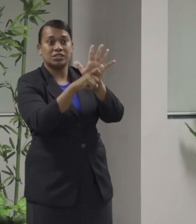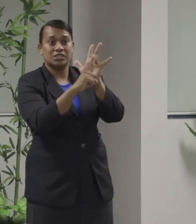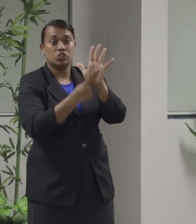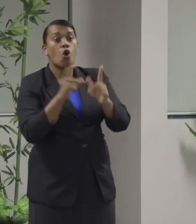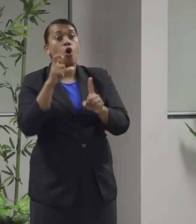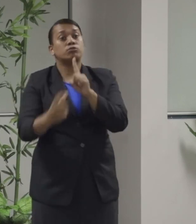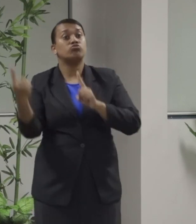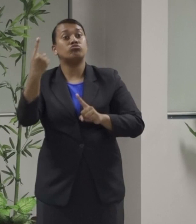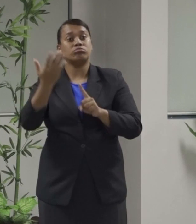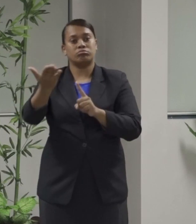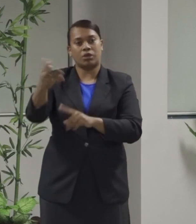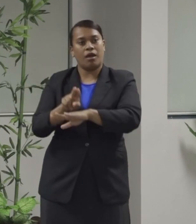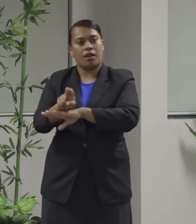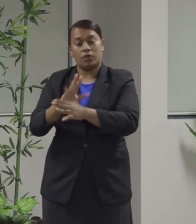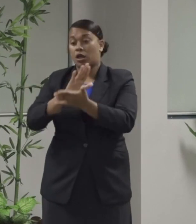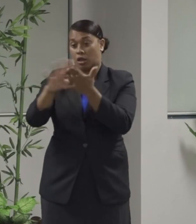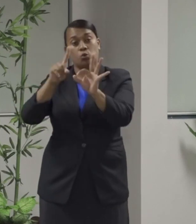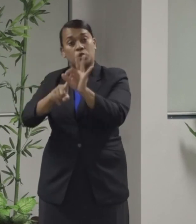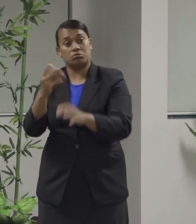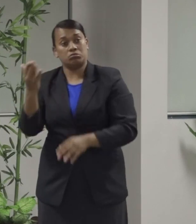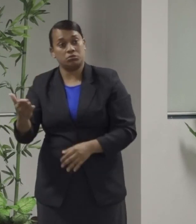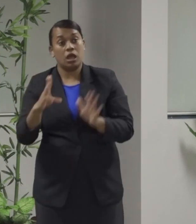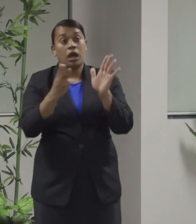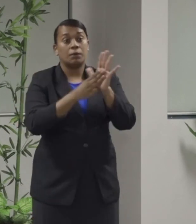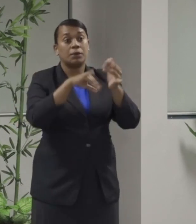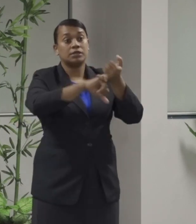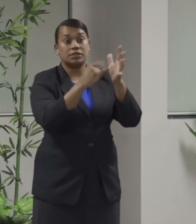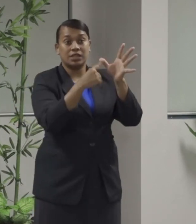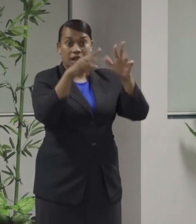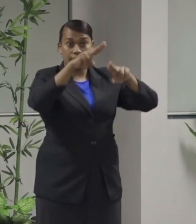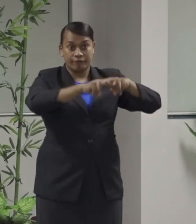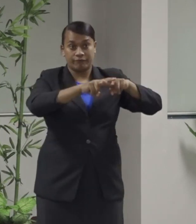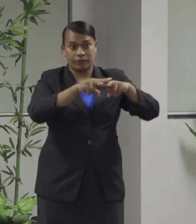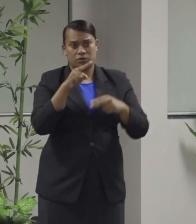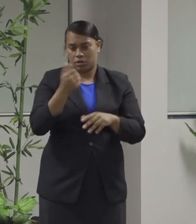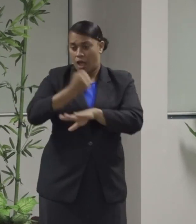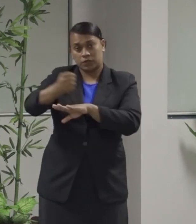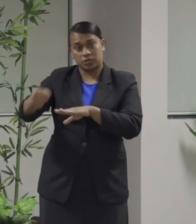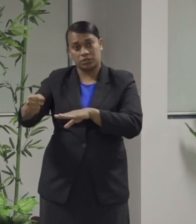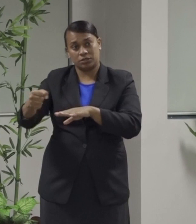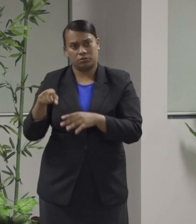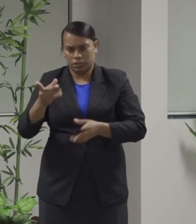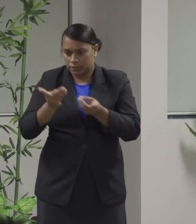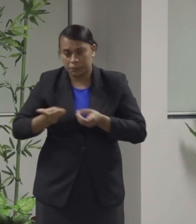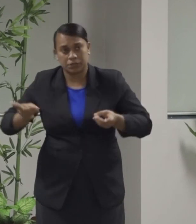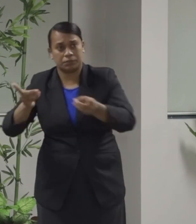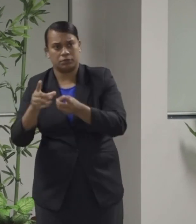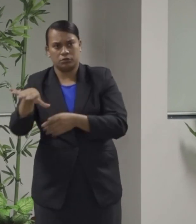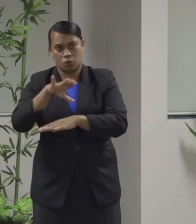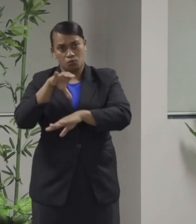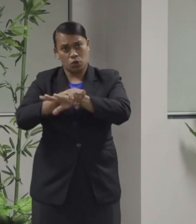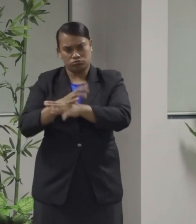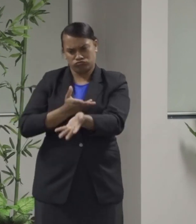Police and also MSF and other government departments that we are working together. In addition to the curfew on